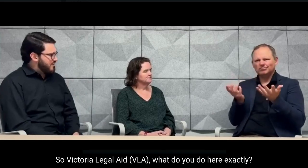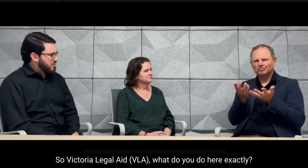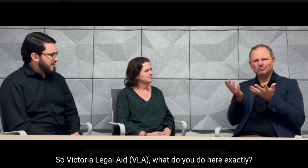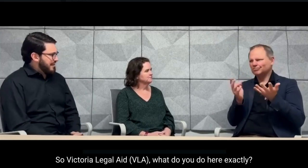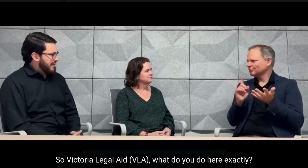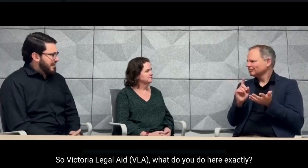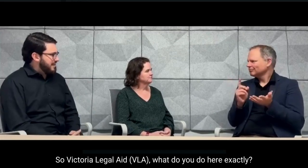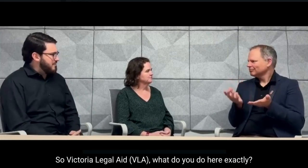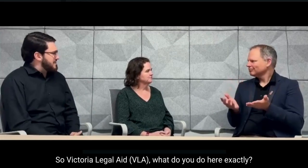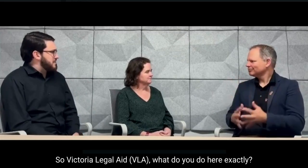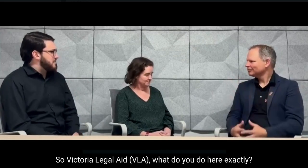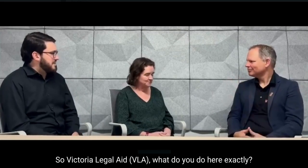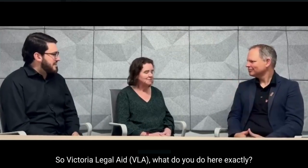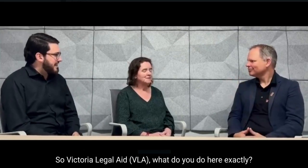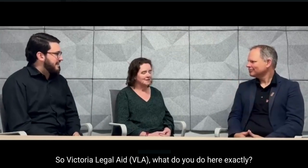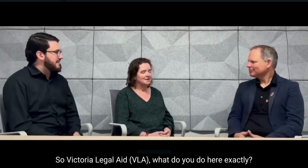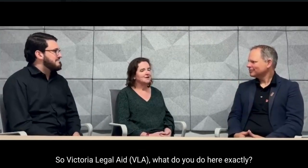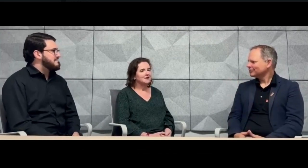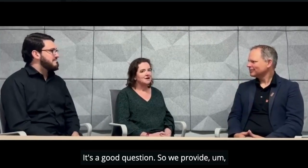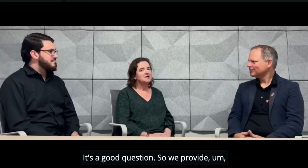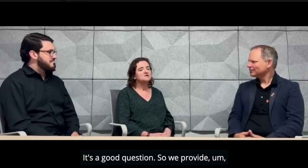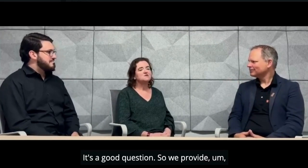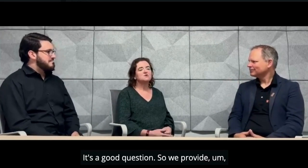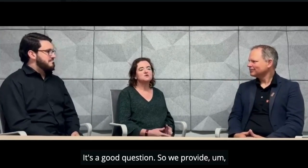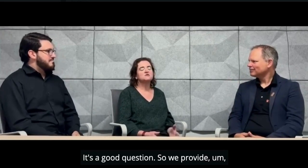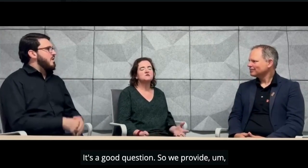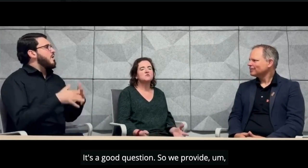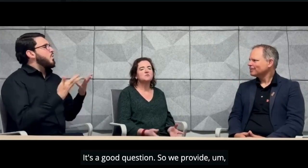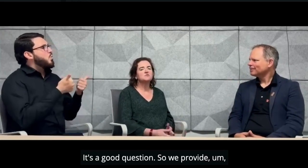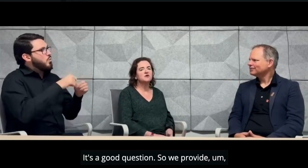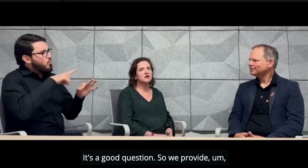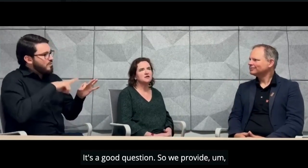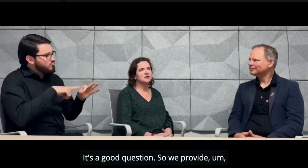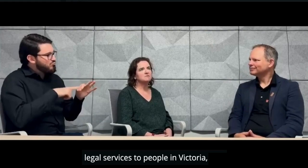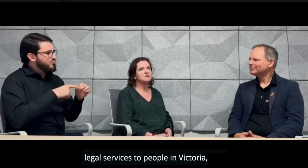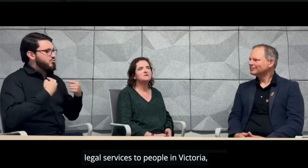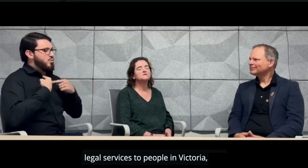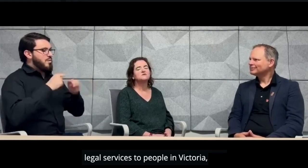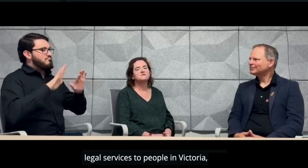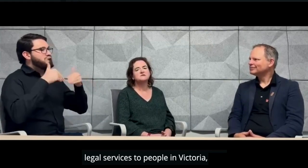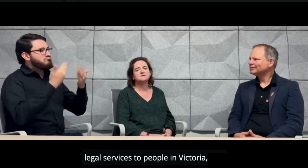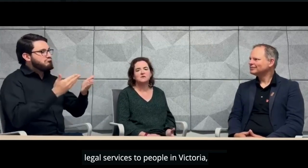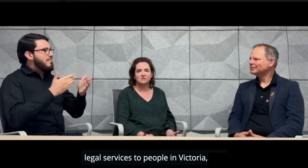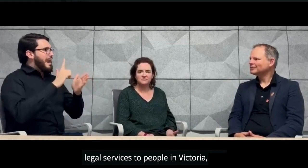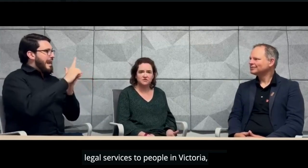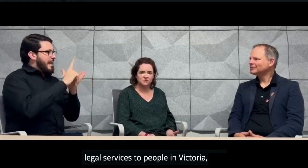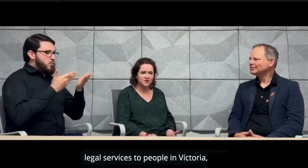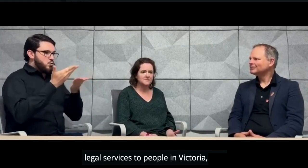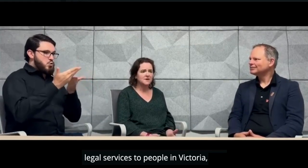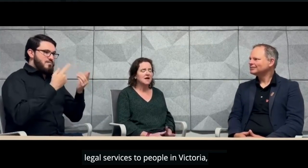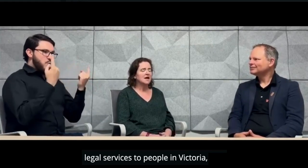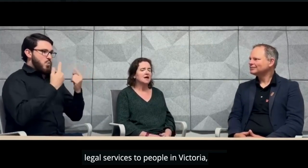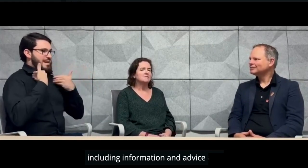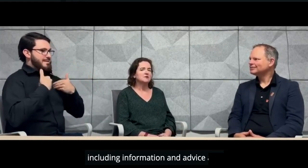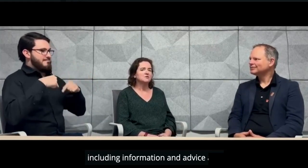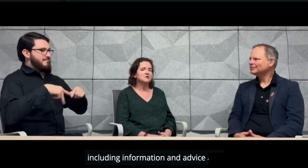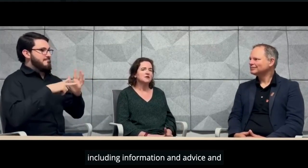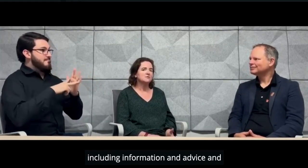So, Victoria Legal Aid, what is it you do exactly? It's a good question. So, we provide legal services to people in Victoria,